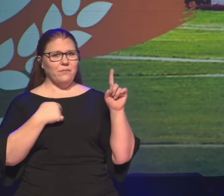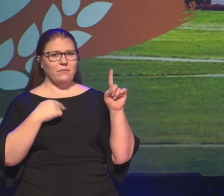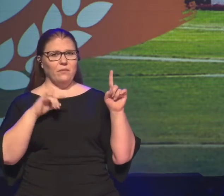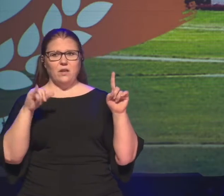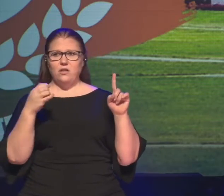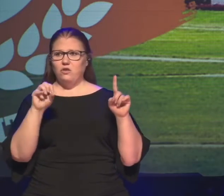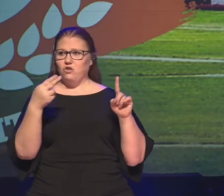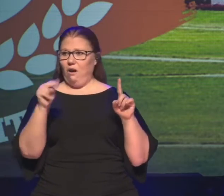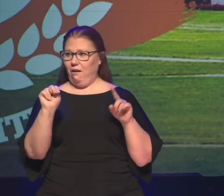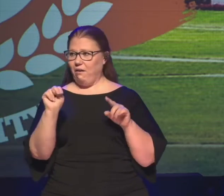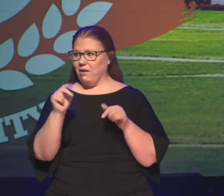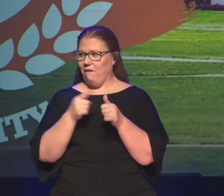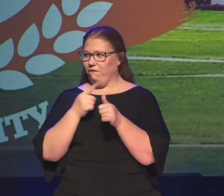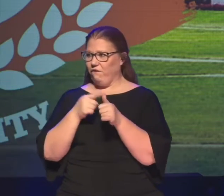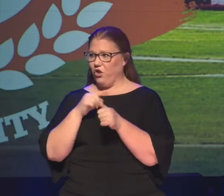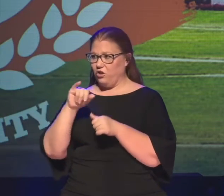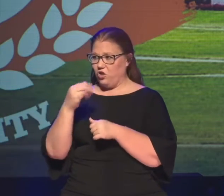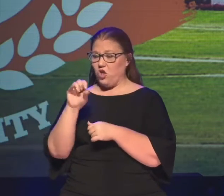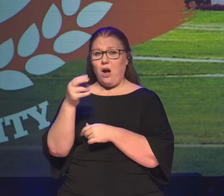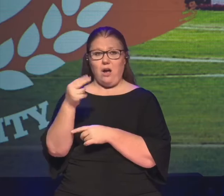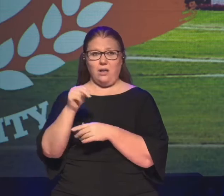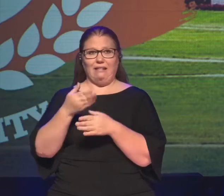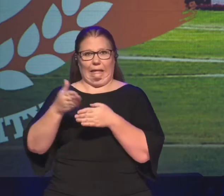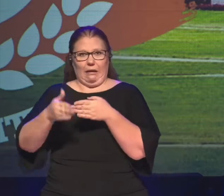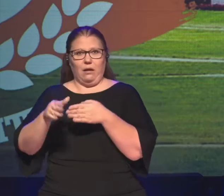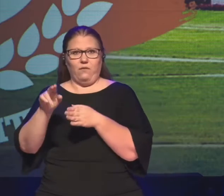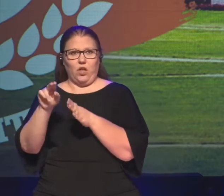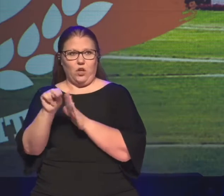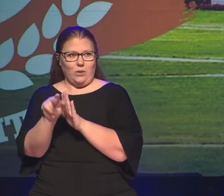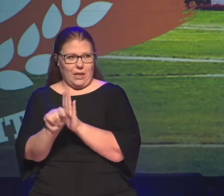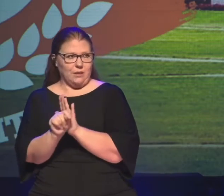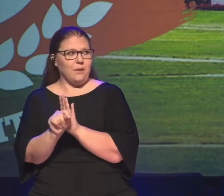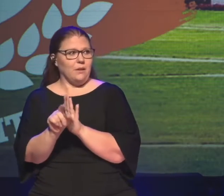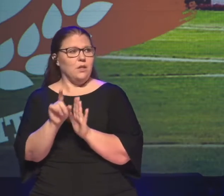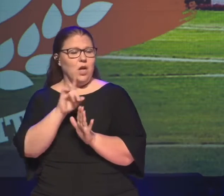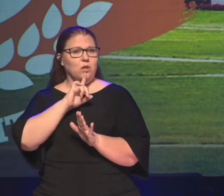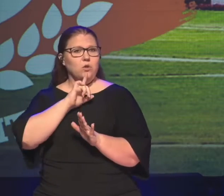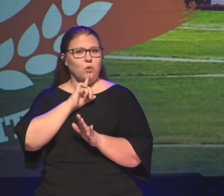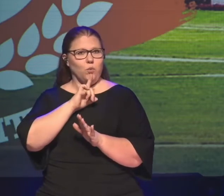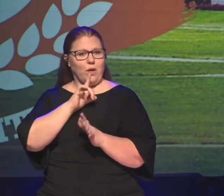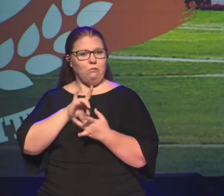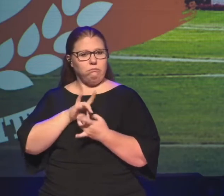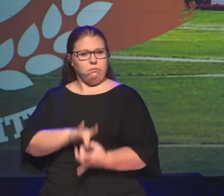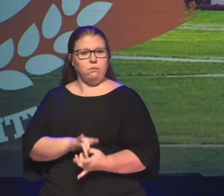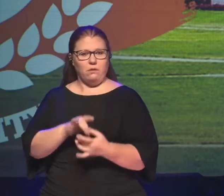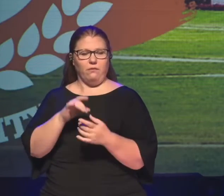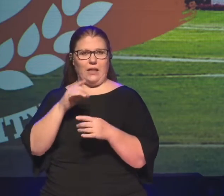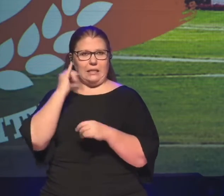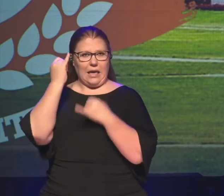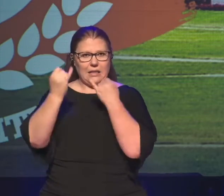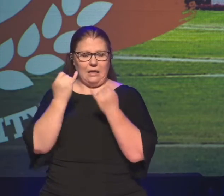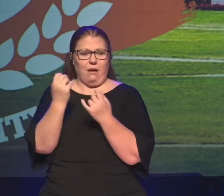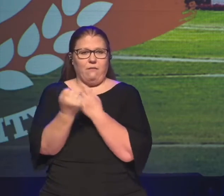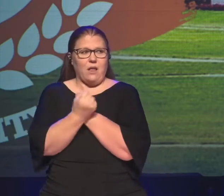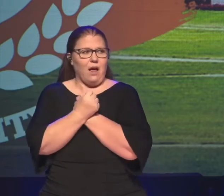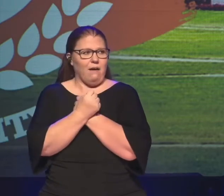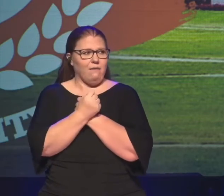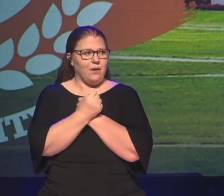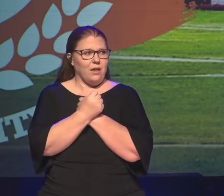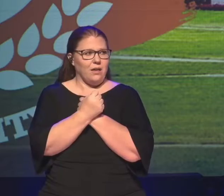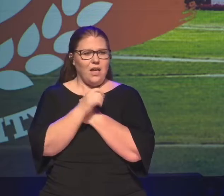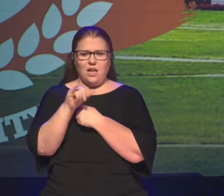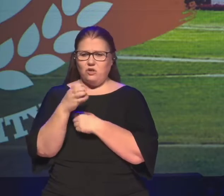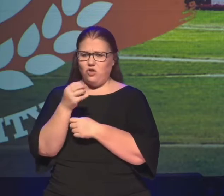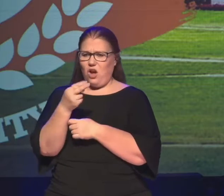We have this letter called 1 John towards the end of the New Testament. And John's letter is really grounded in this idea of love. And he says in his letter, how can you